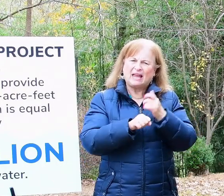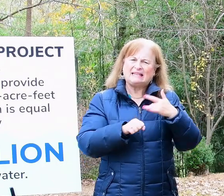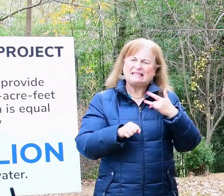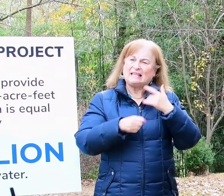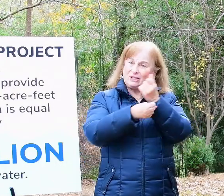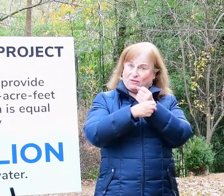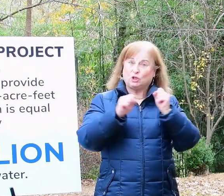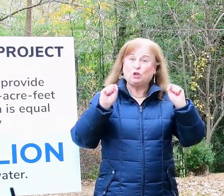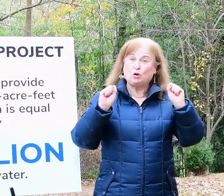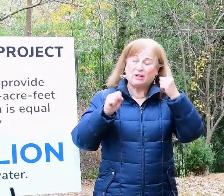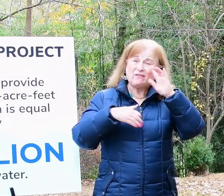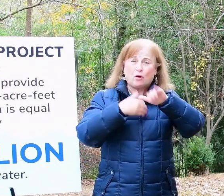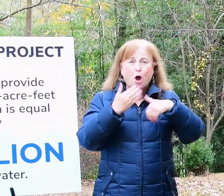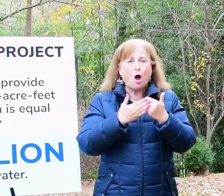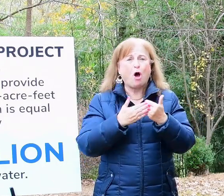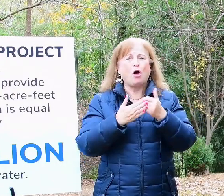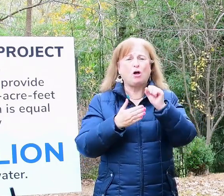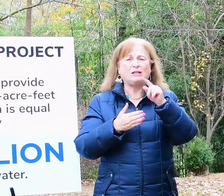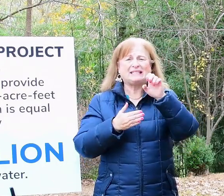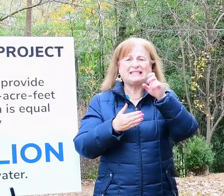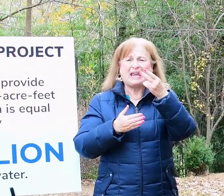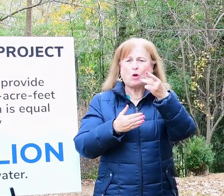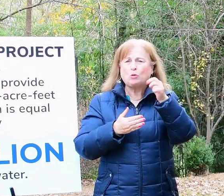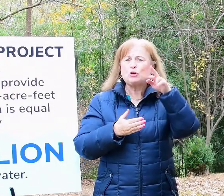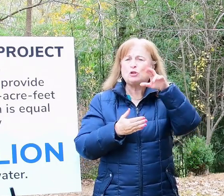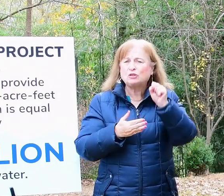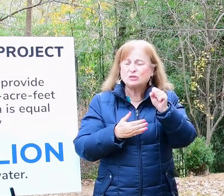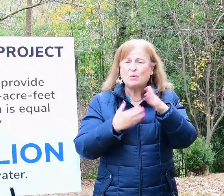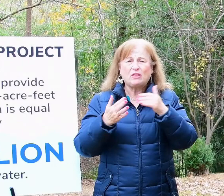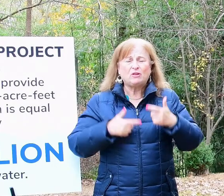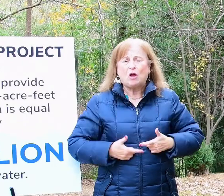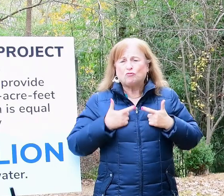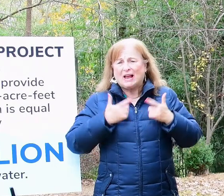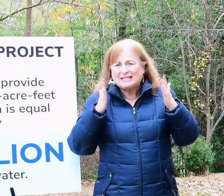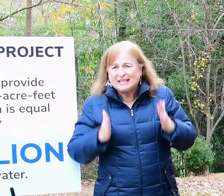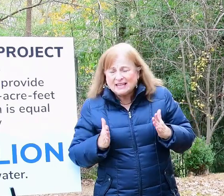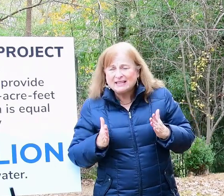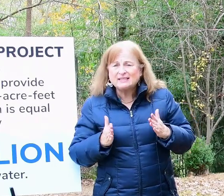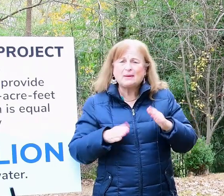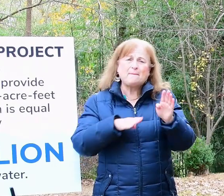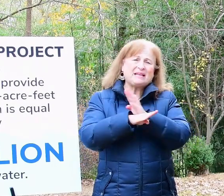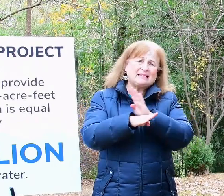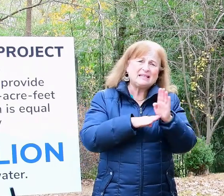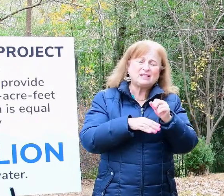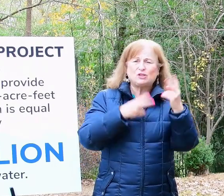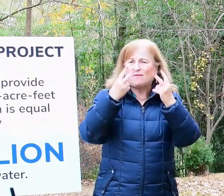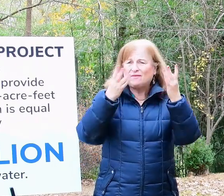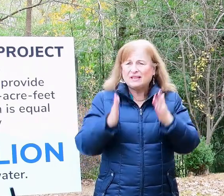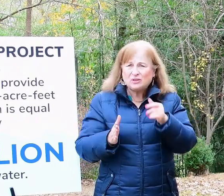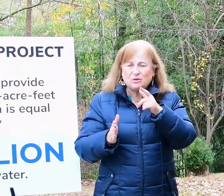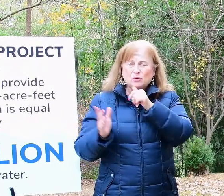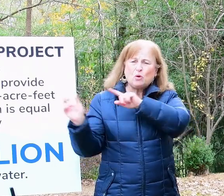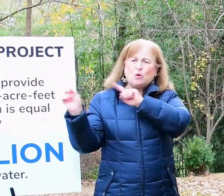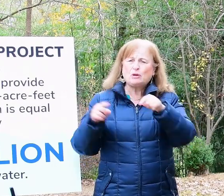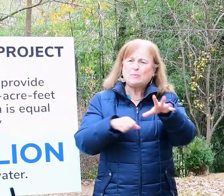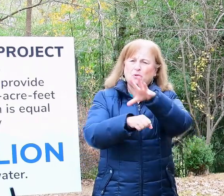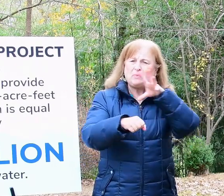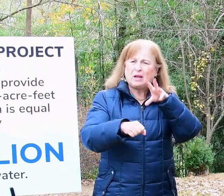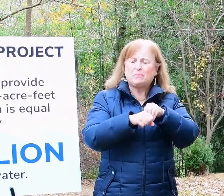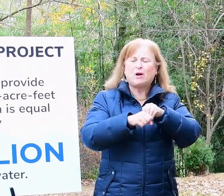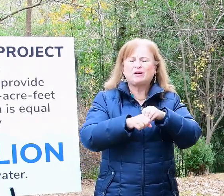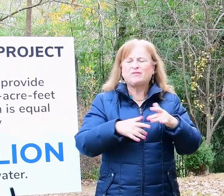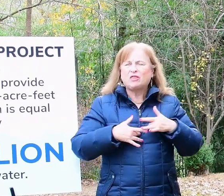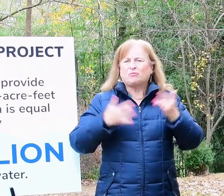of security for all of our stakeholders, whether they are residents, businesses, or visitors who are coming to be a part